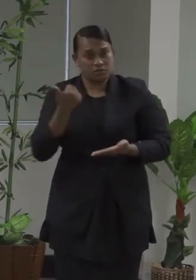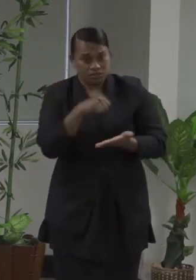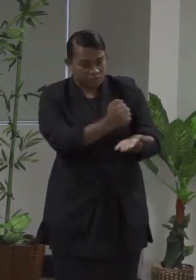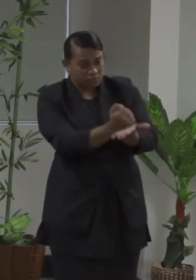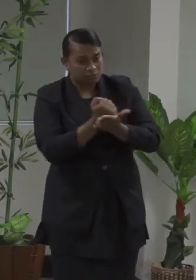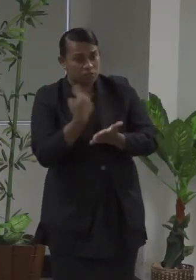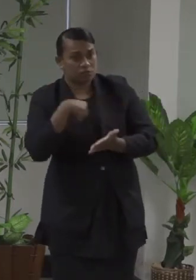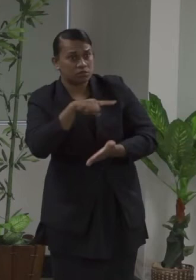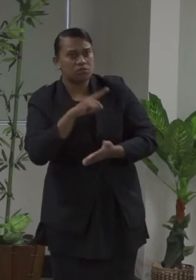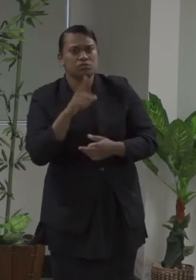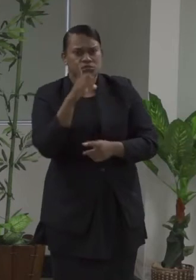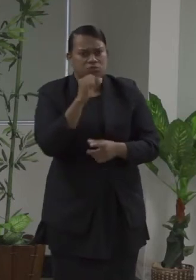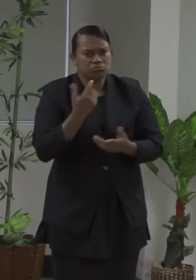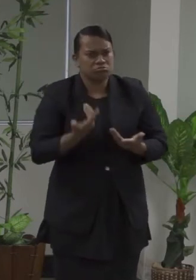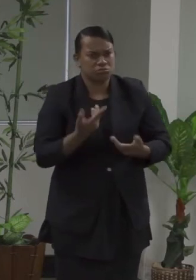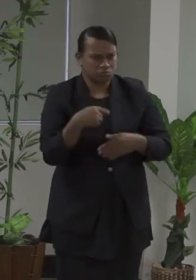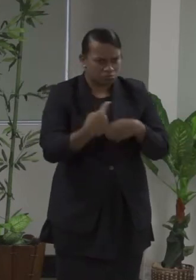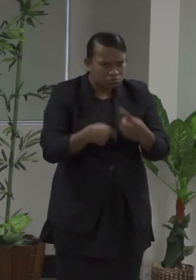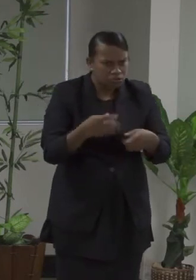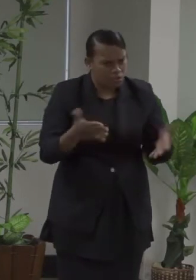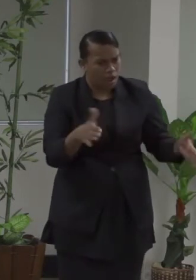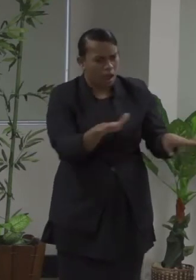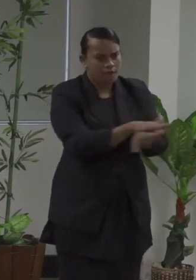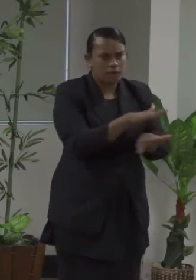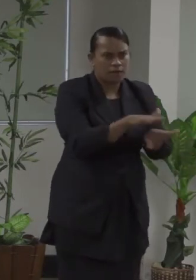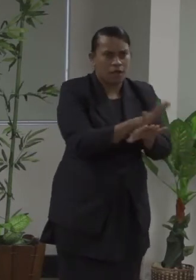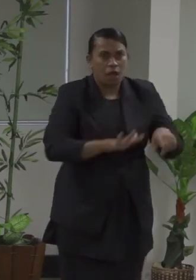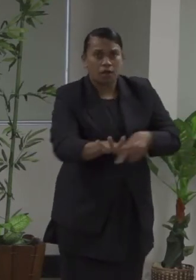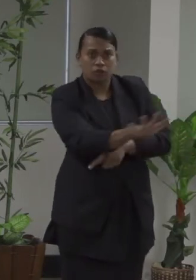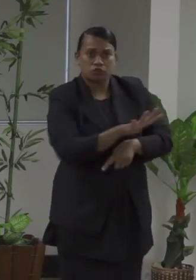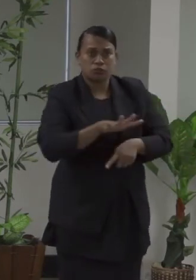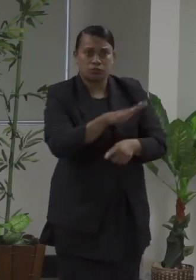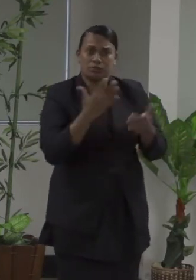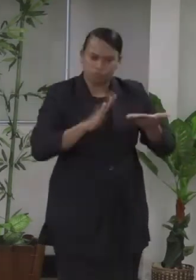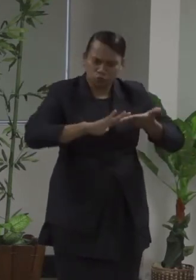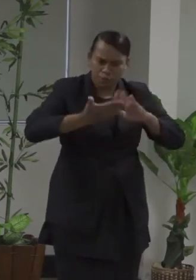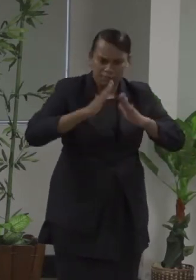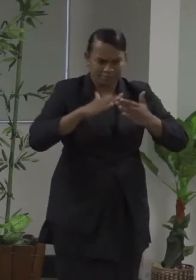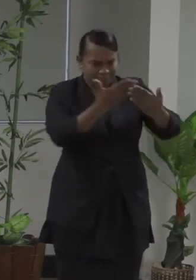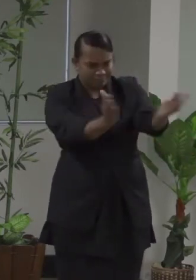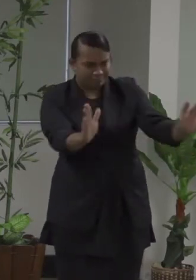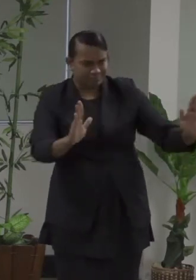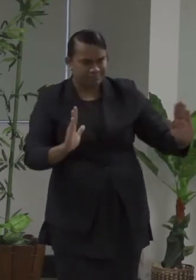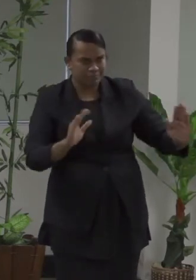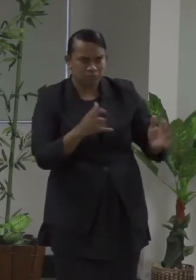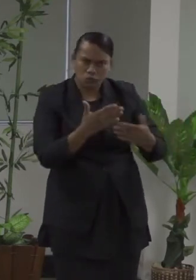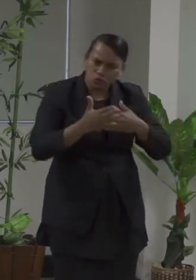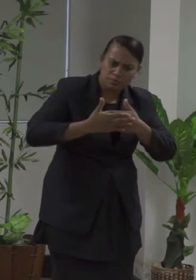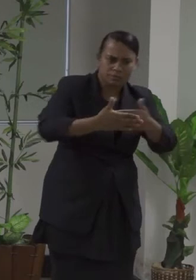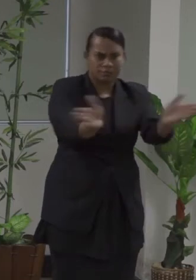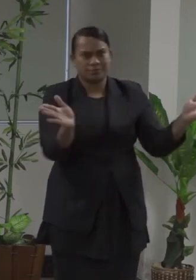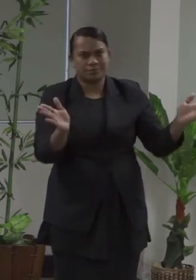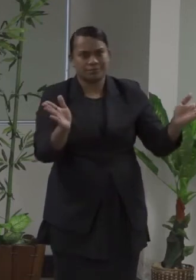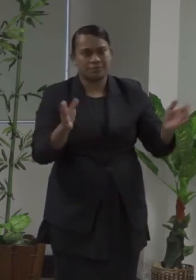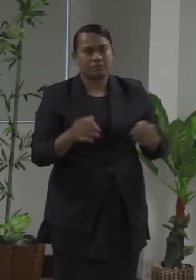of the whole Lautoka community before we open up the borders, as has